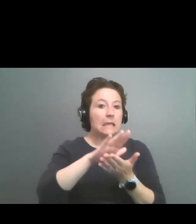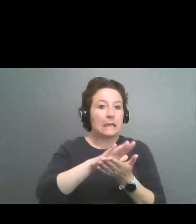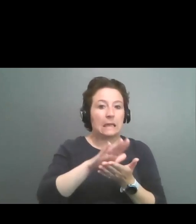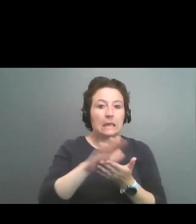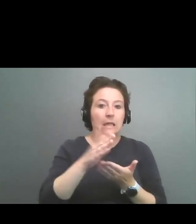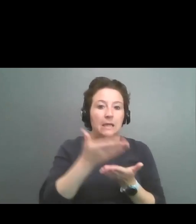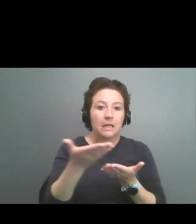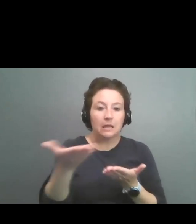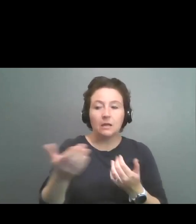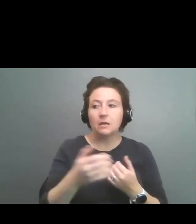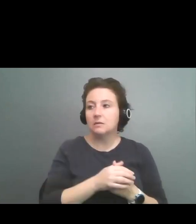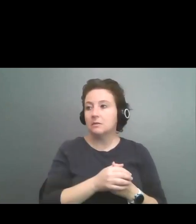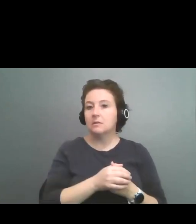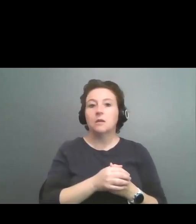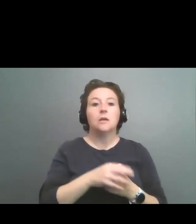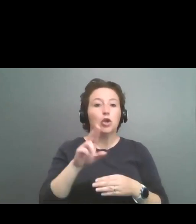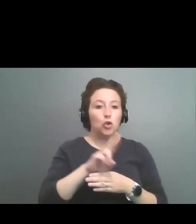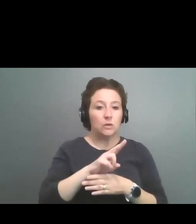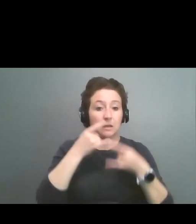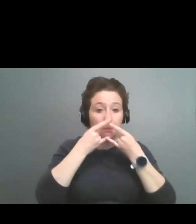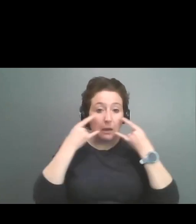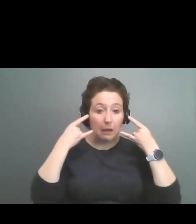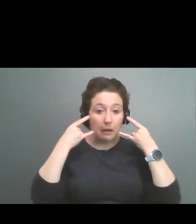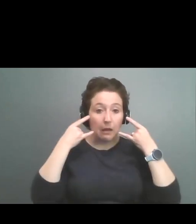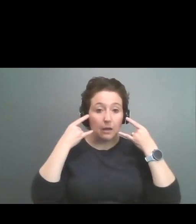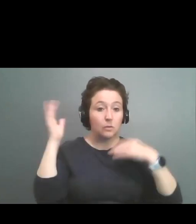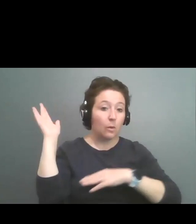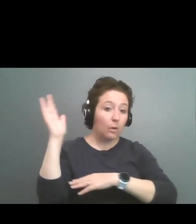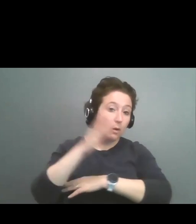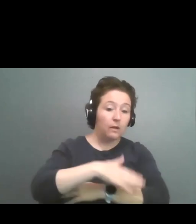supplies, wearing face masks throughout the day.